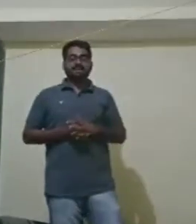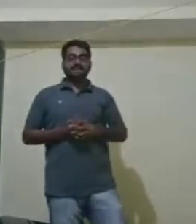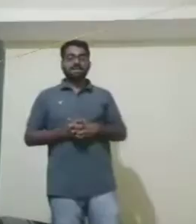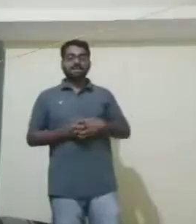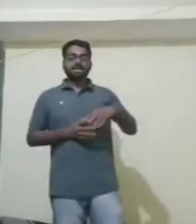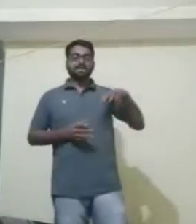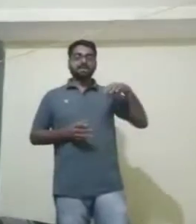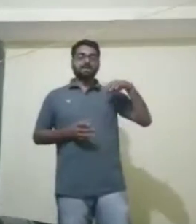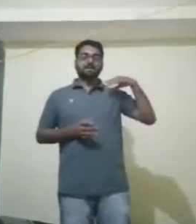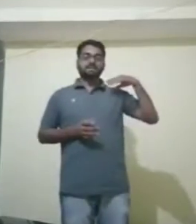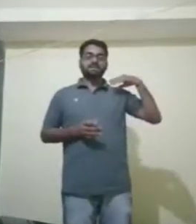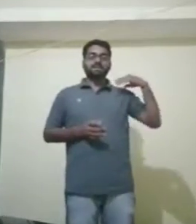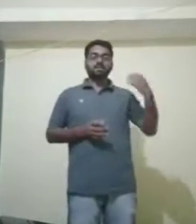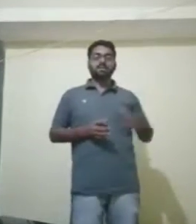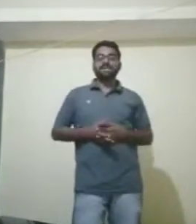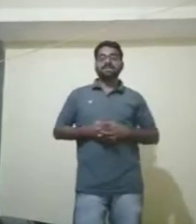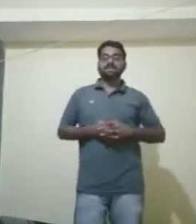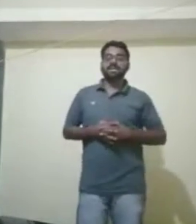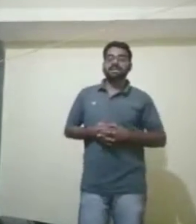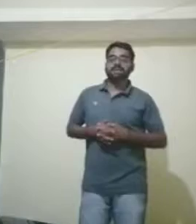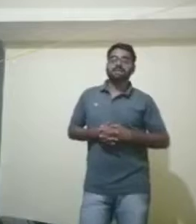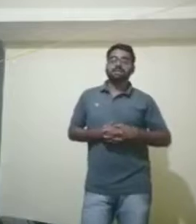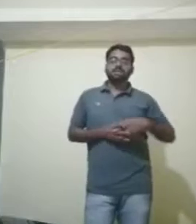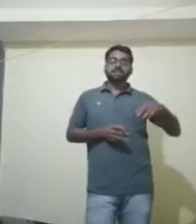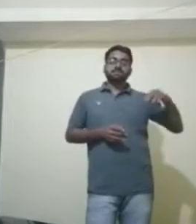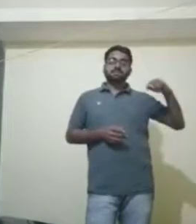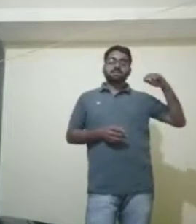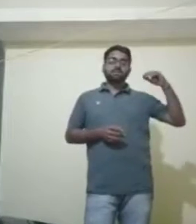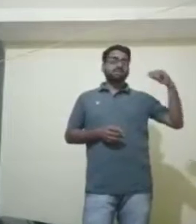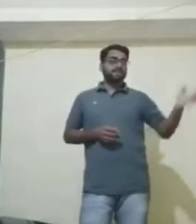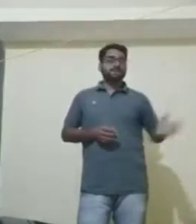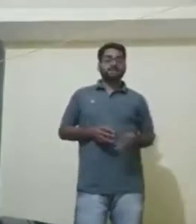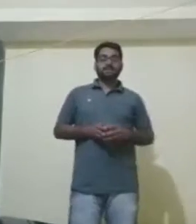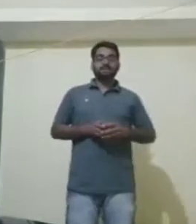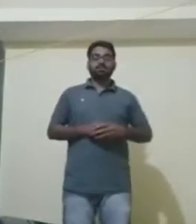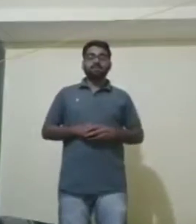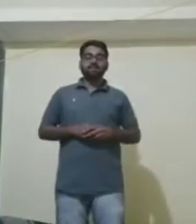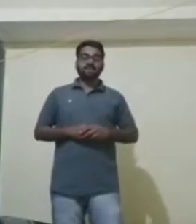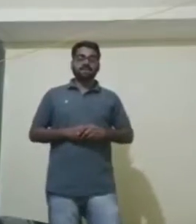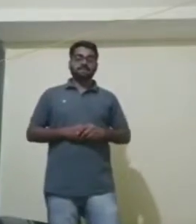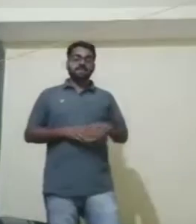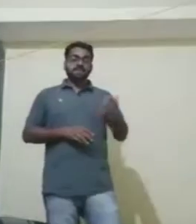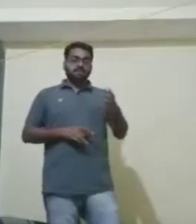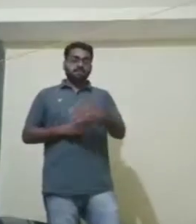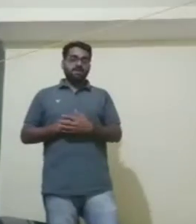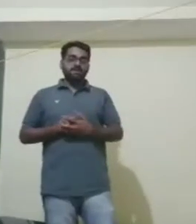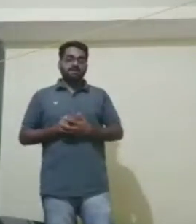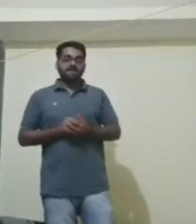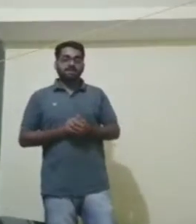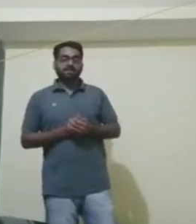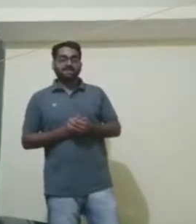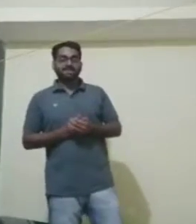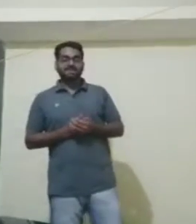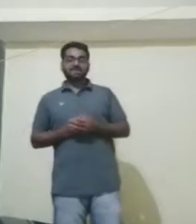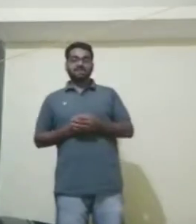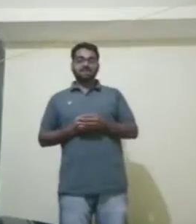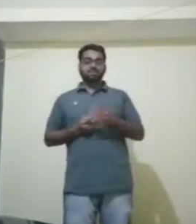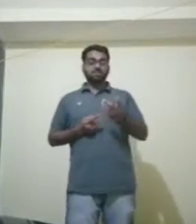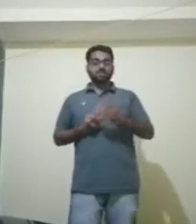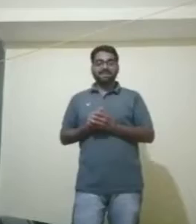character, and the lowercase character is converting into uppercase by using the uppercase to